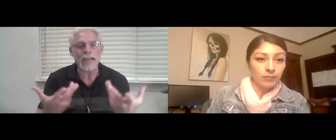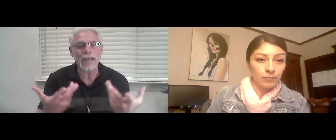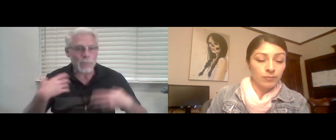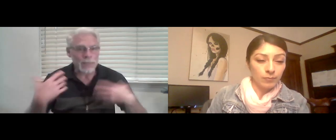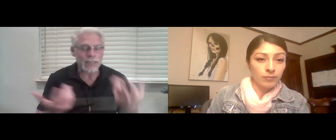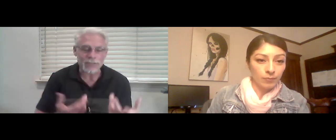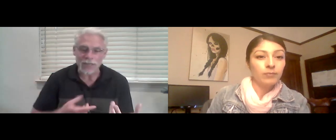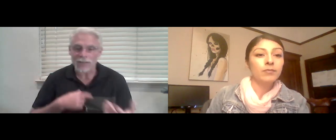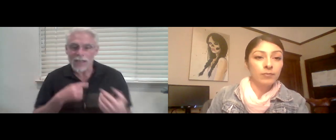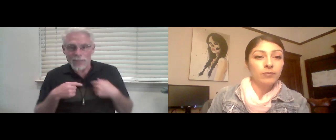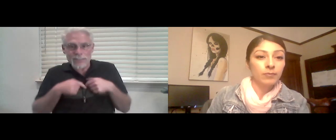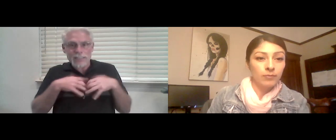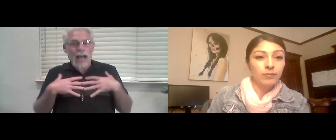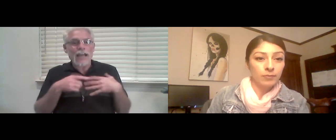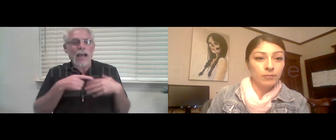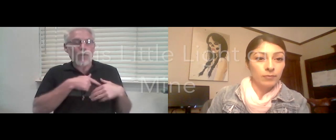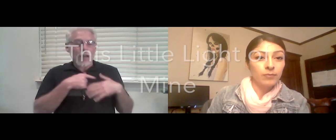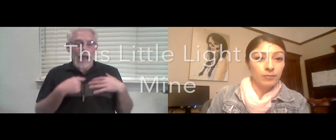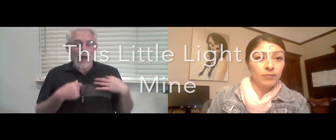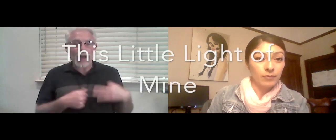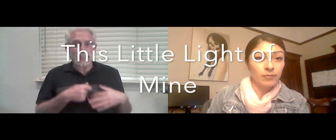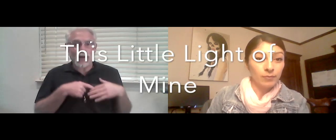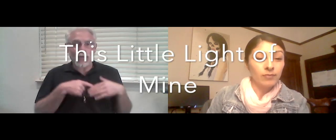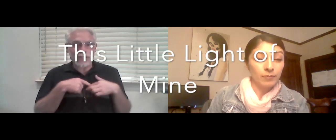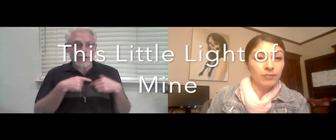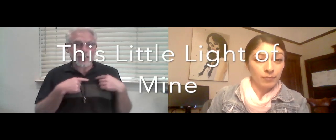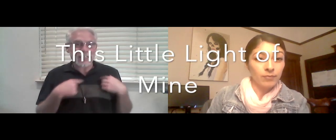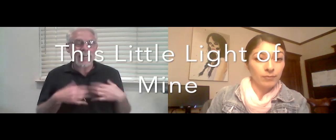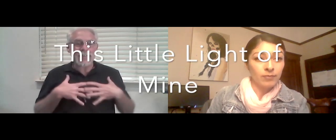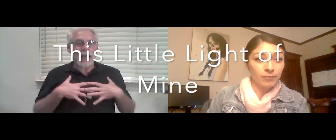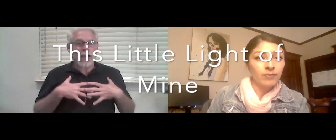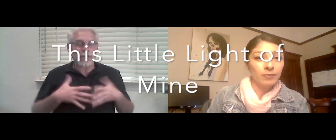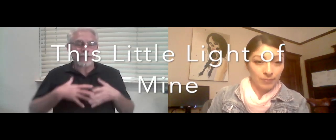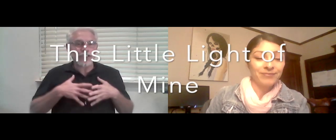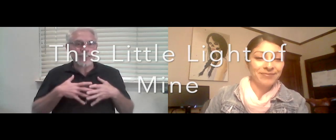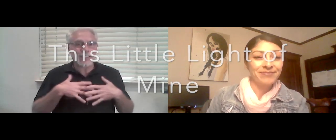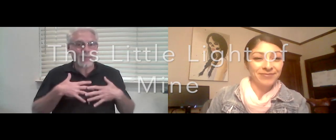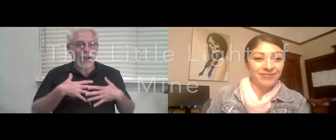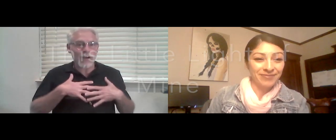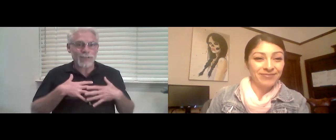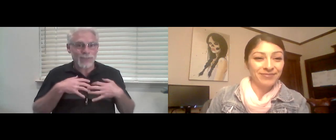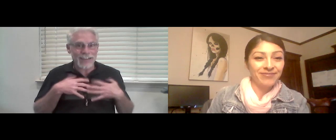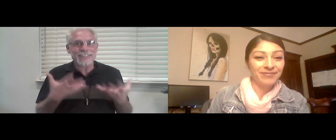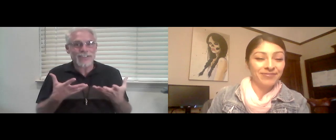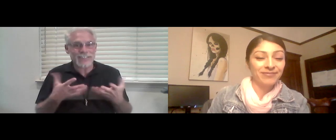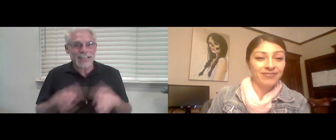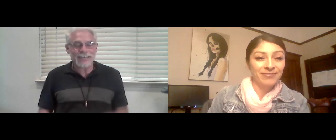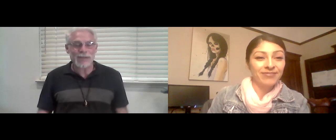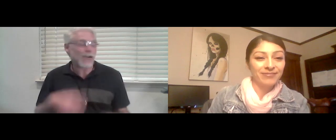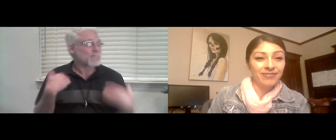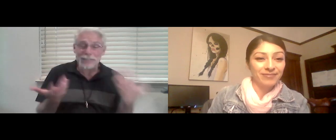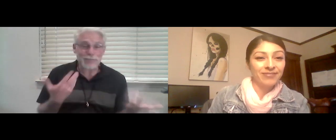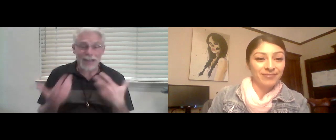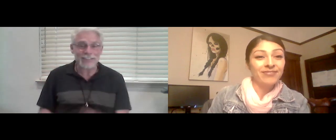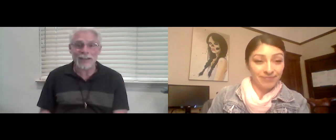convey the meaning of the song. How I saw it was, there's a light in my heart. Jesus is in my heart, right? So there's a light in my